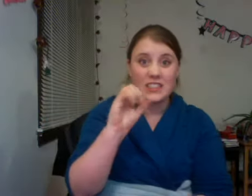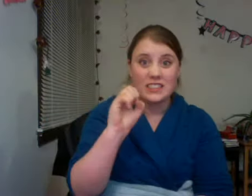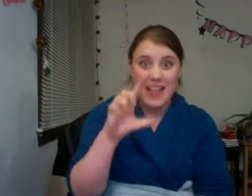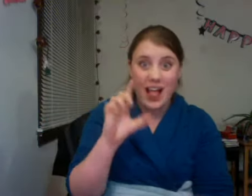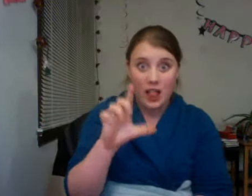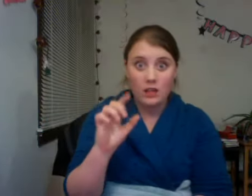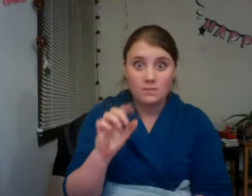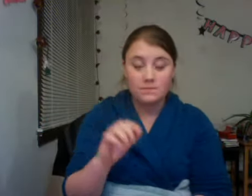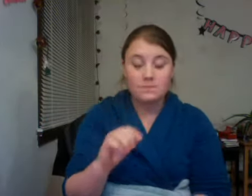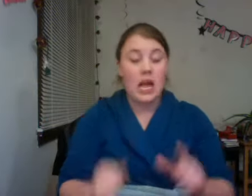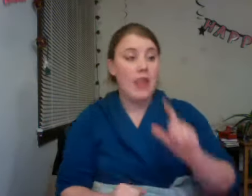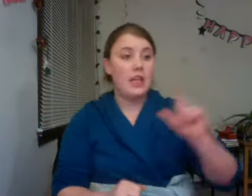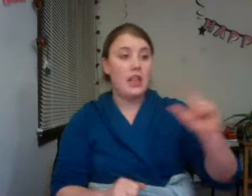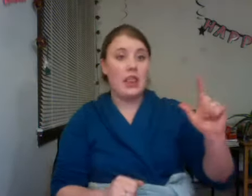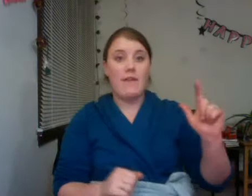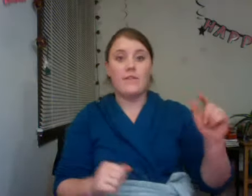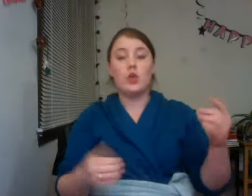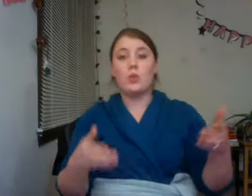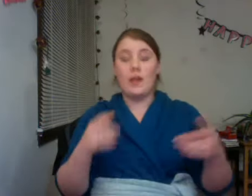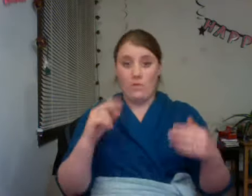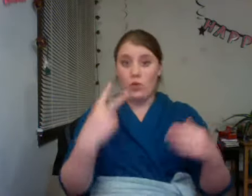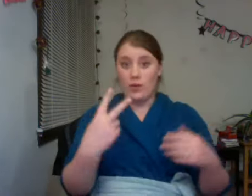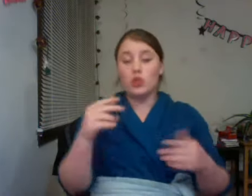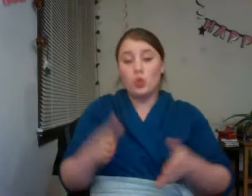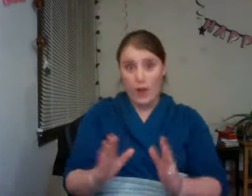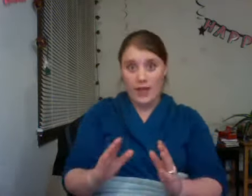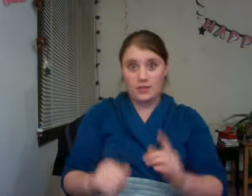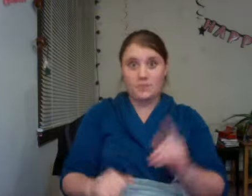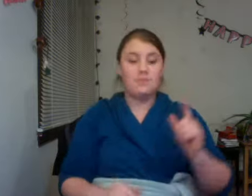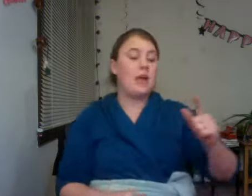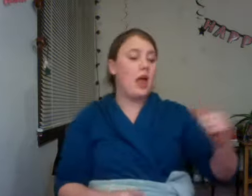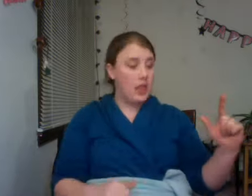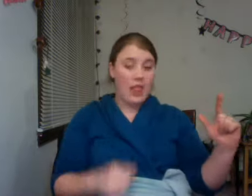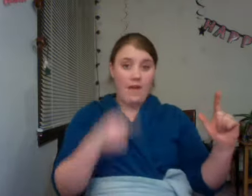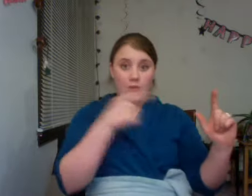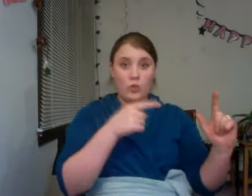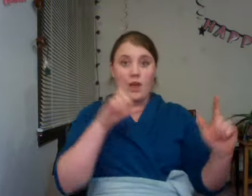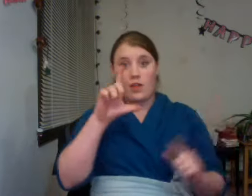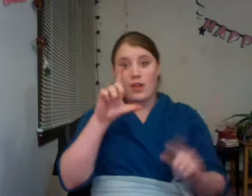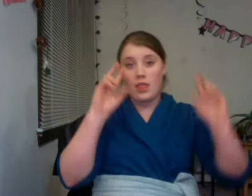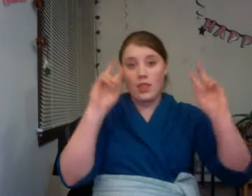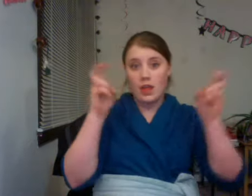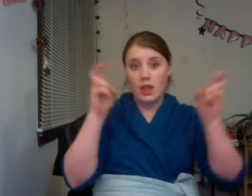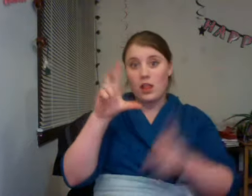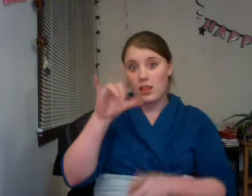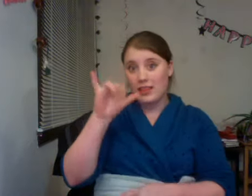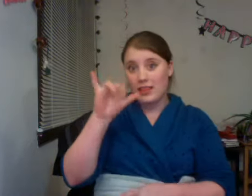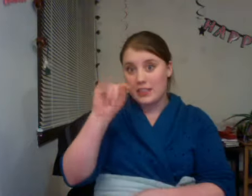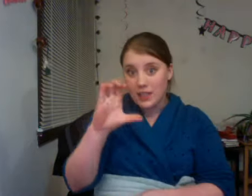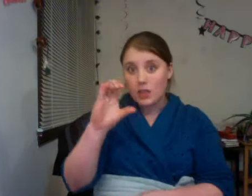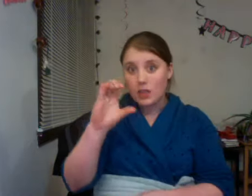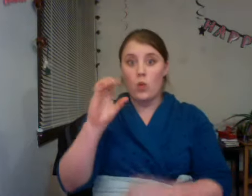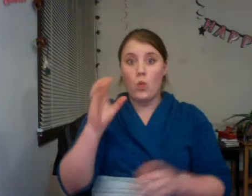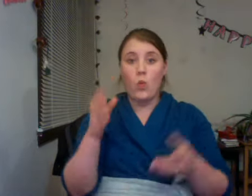way, where the viruses go right in, take over the cells. On the left is the lysogenic way